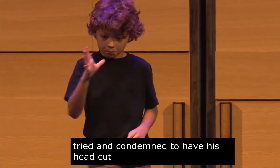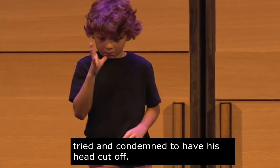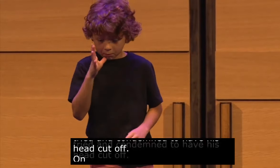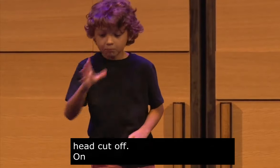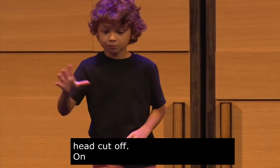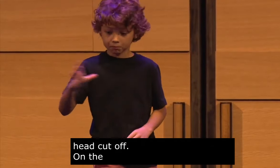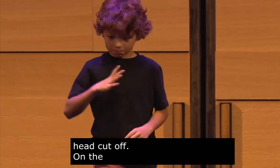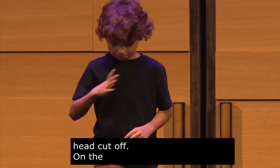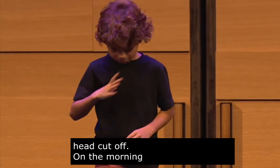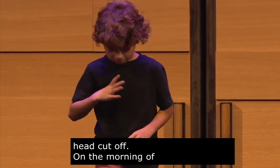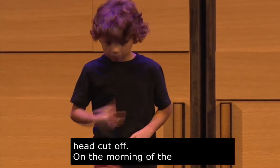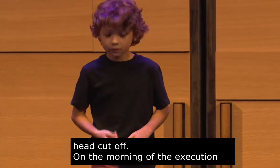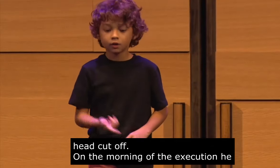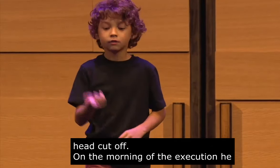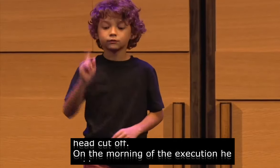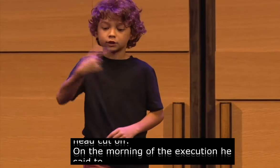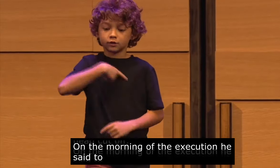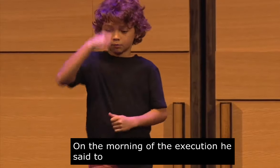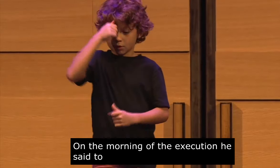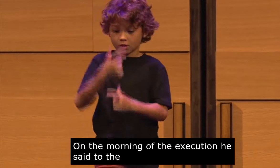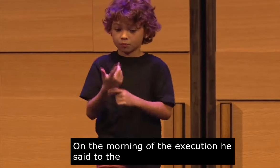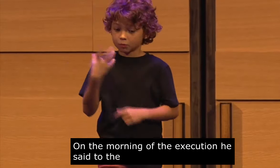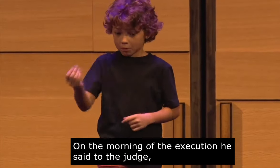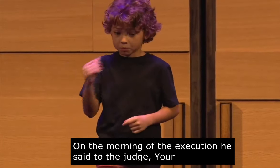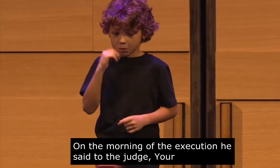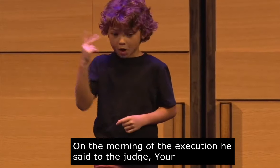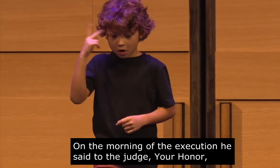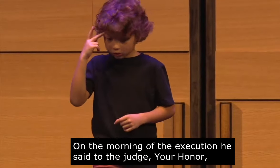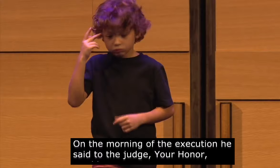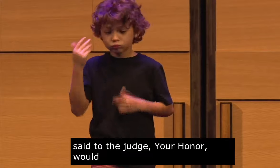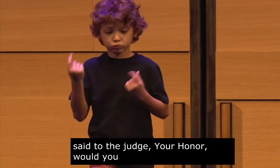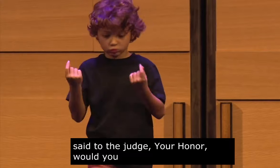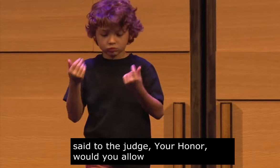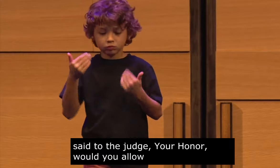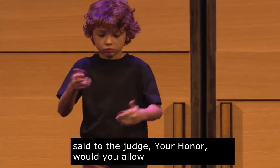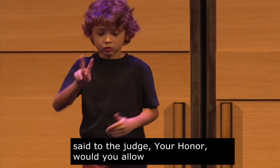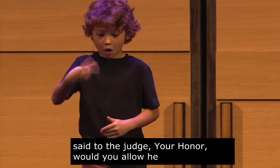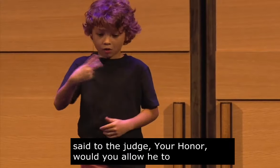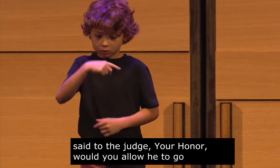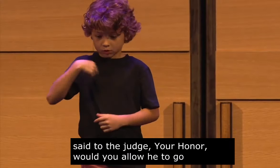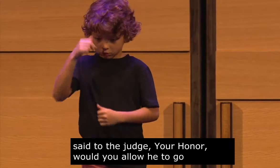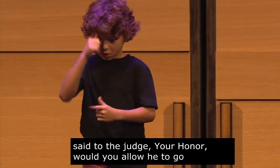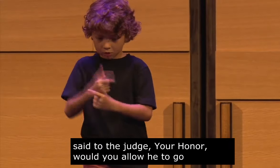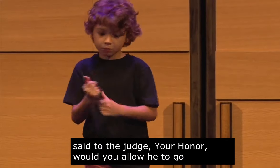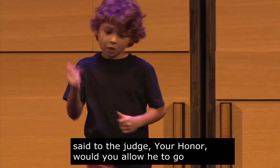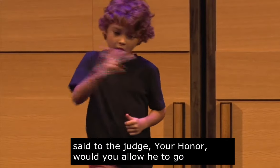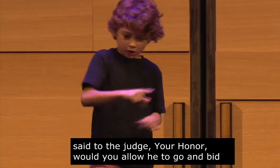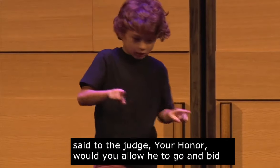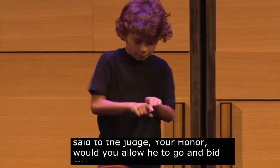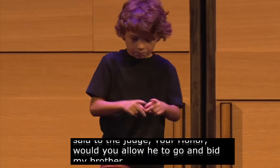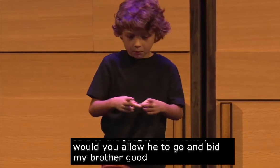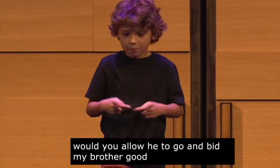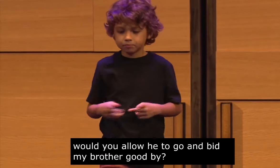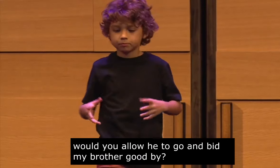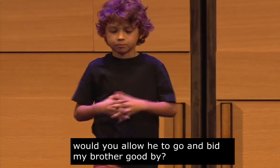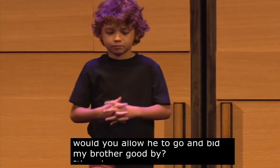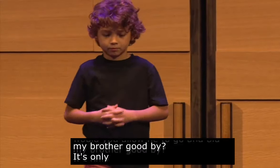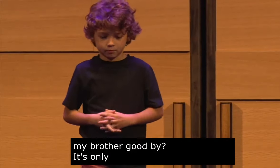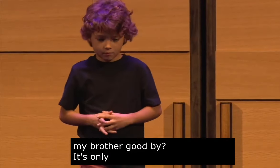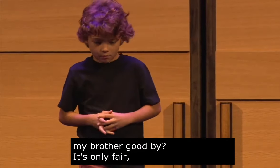the execution, he said to the judge, Your Honor, will you allow me to go and bid my mother goodbye? It's only fair, said the judge. So the